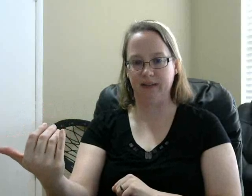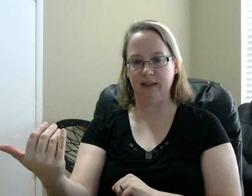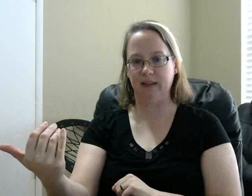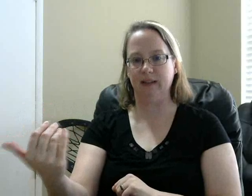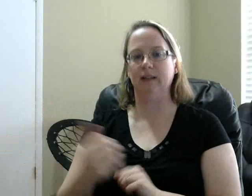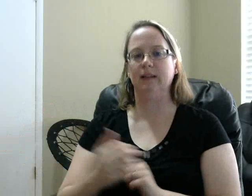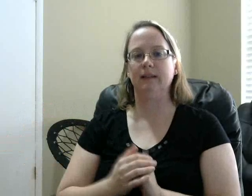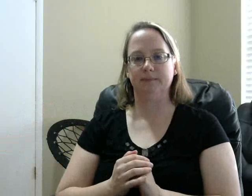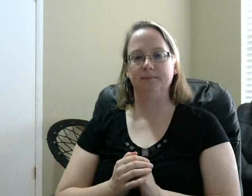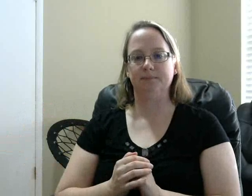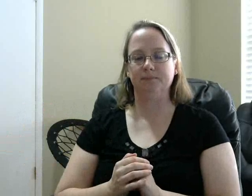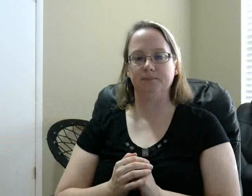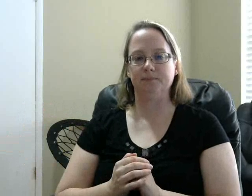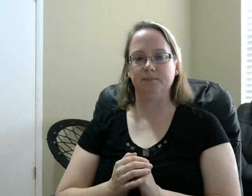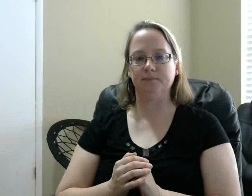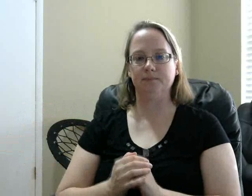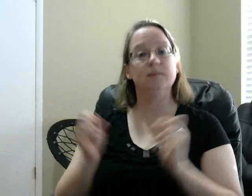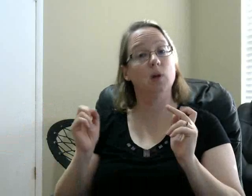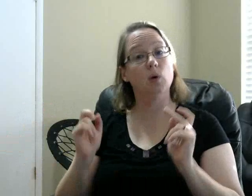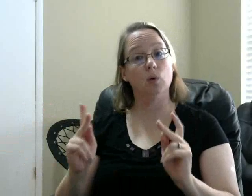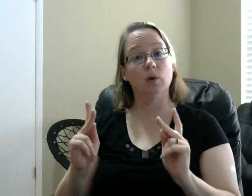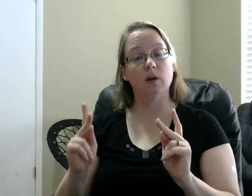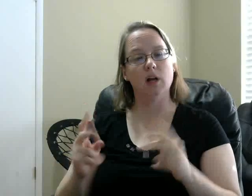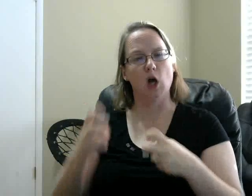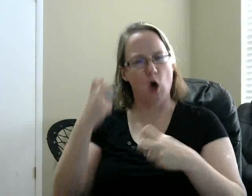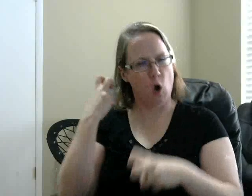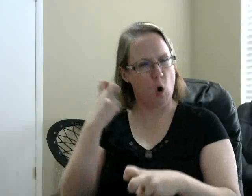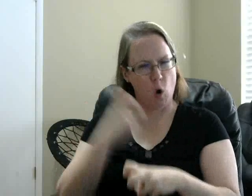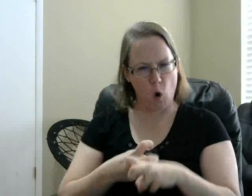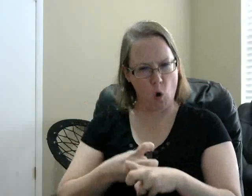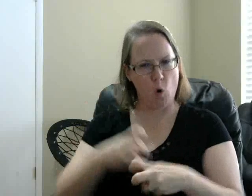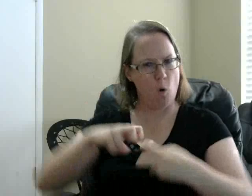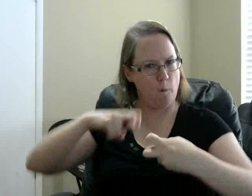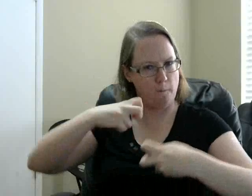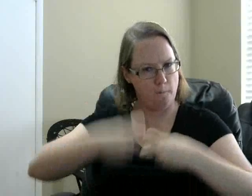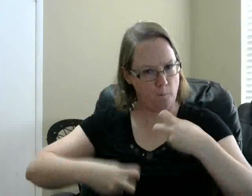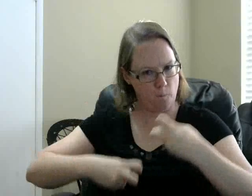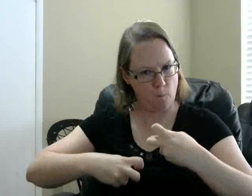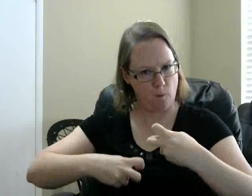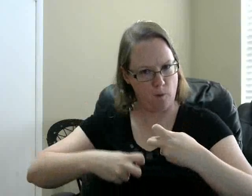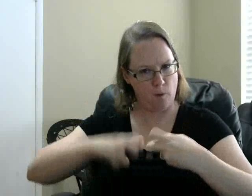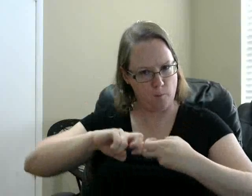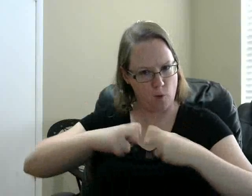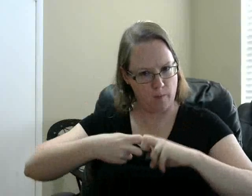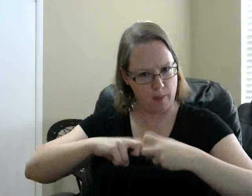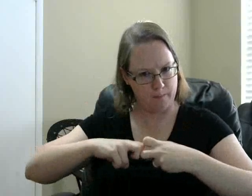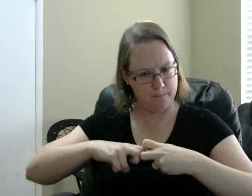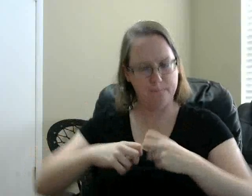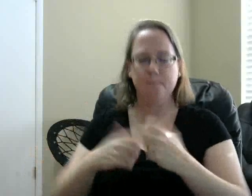15. So let's do a hard problem. What is, we'll do it in